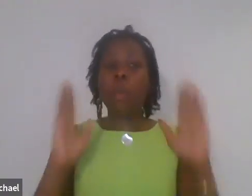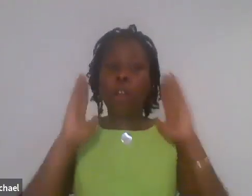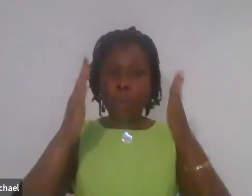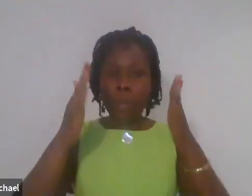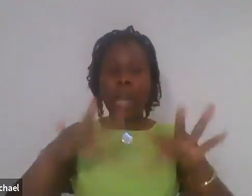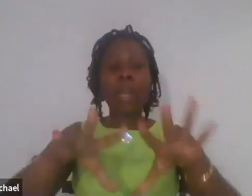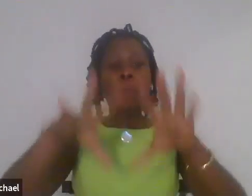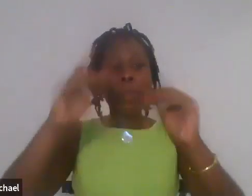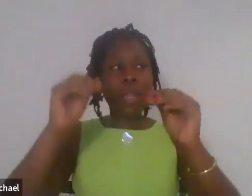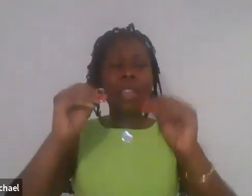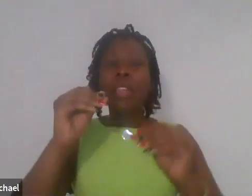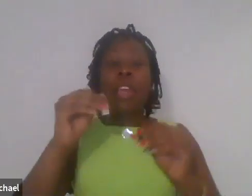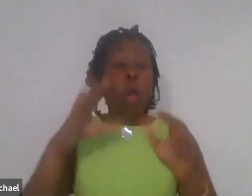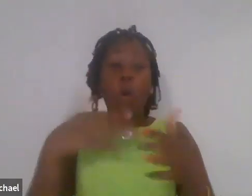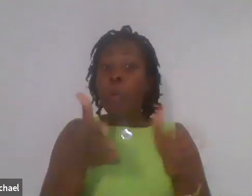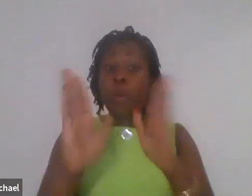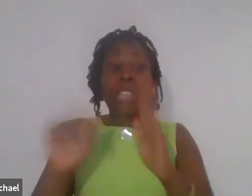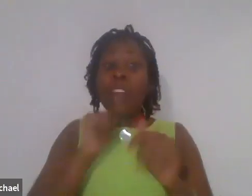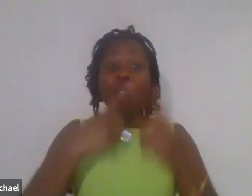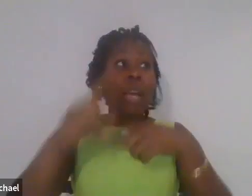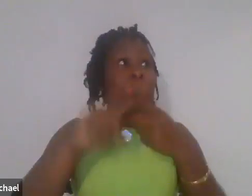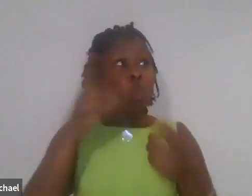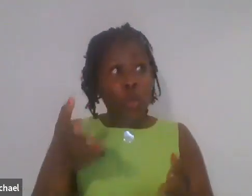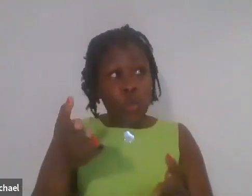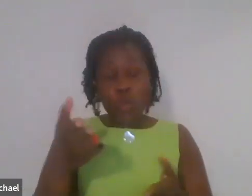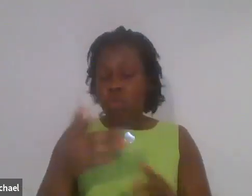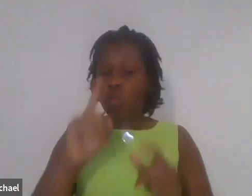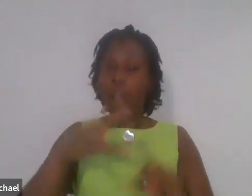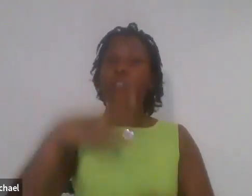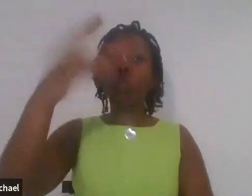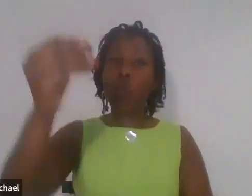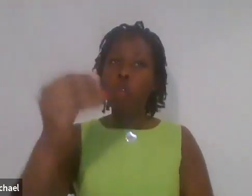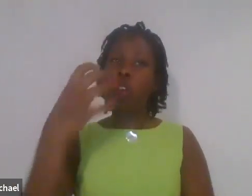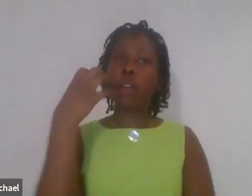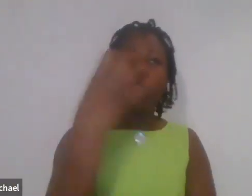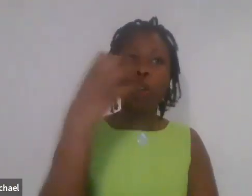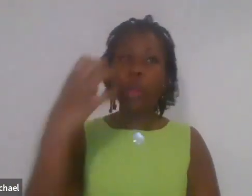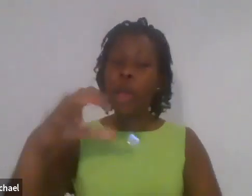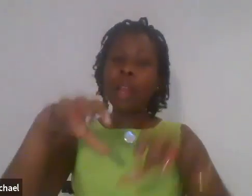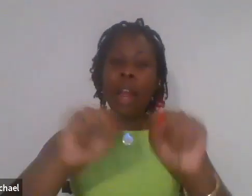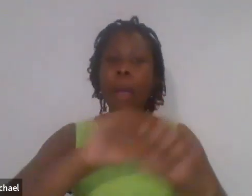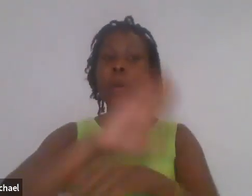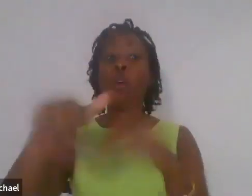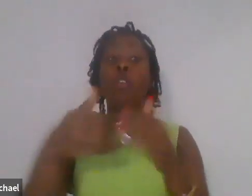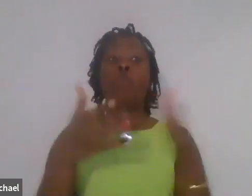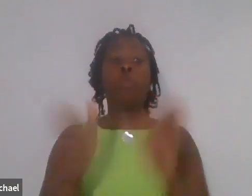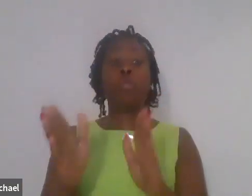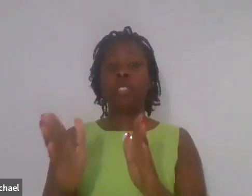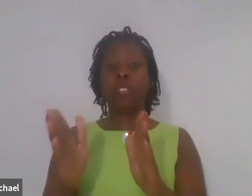it. be committed and they Be pick. committed Or people cannot and come pick to any you. opportunity You that have to comes to go you. knock and Knock grab on all every of door. people